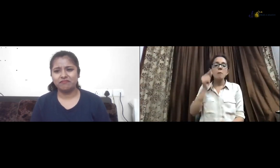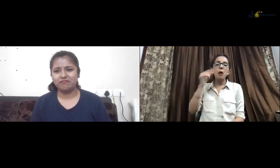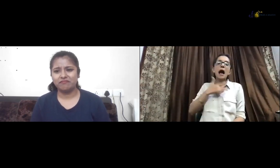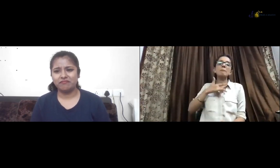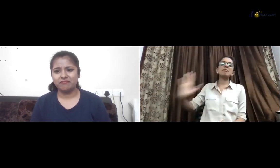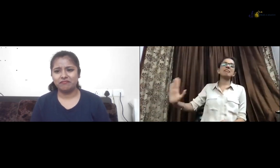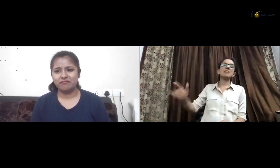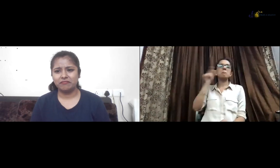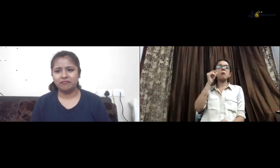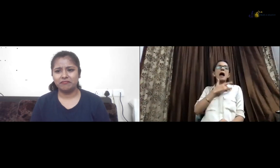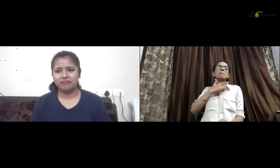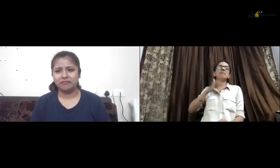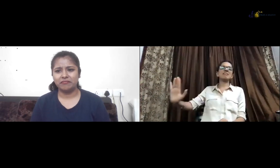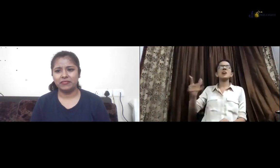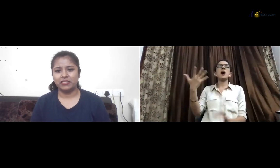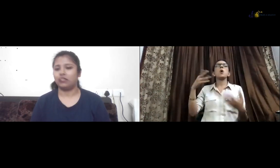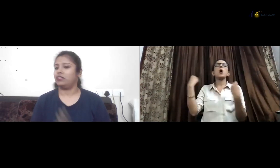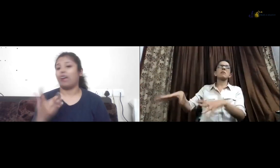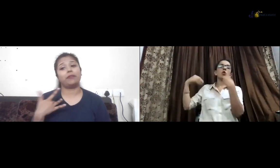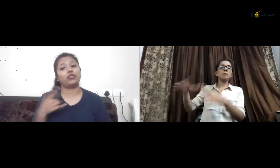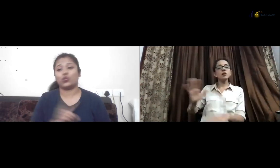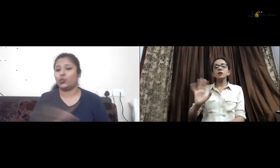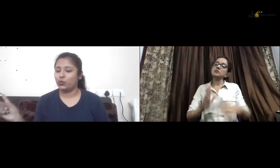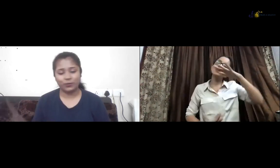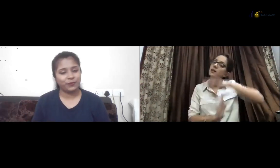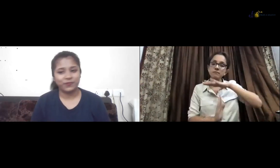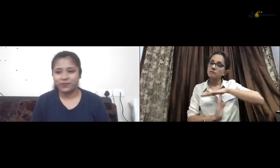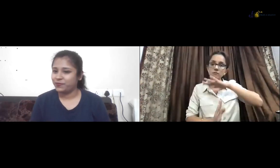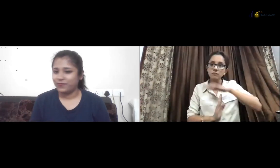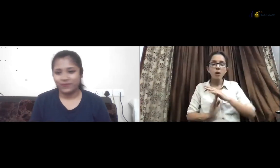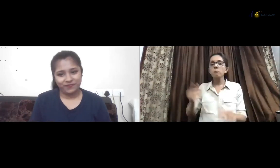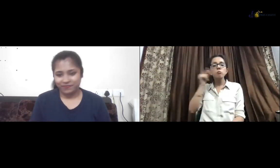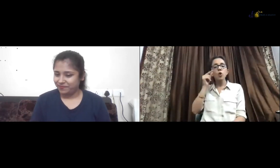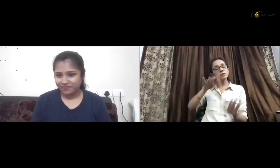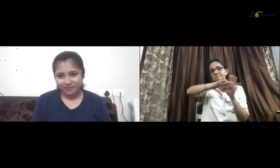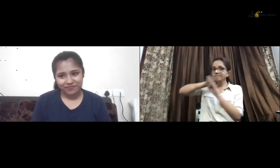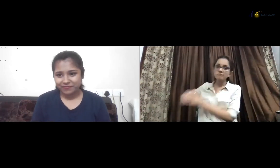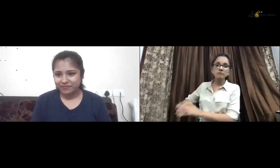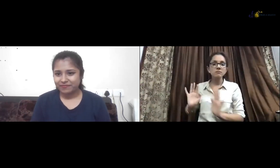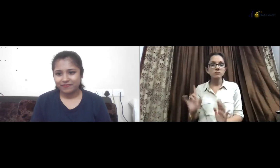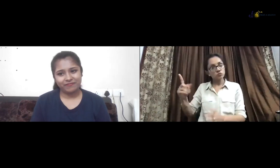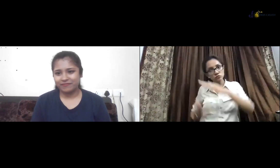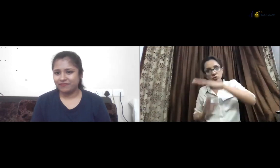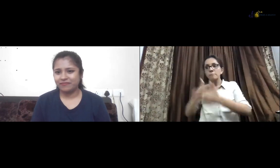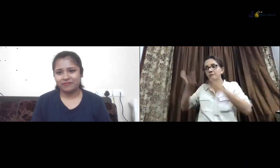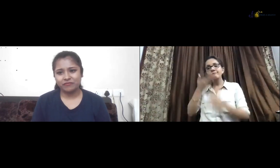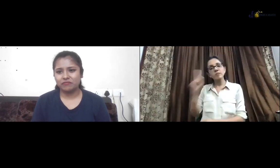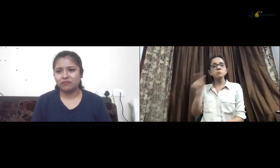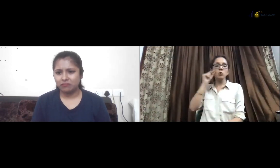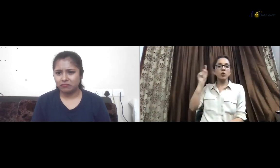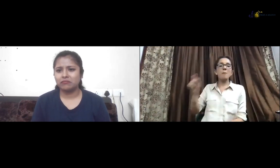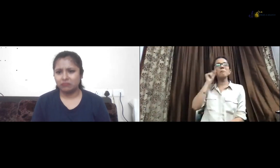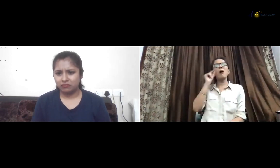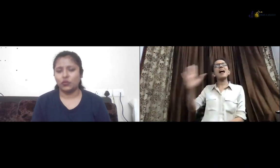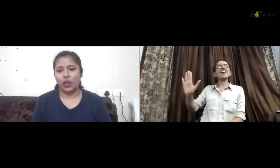thing. But they say, oh, it's boys are habitual of it. No, we have to stop that thing. No, you have to